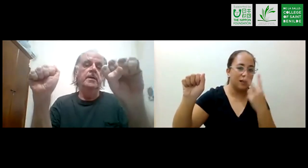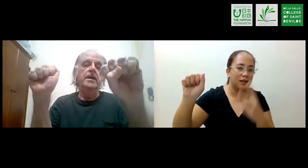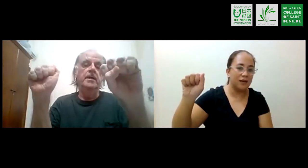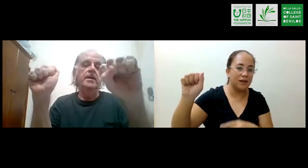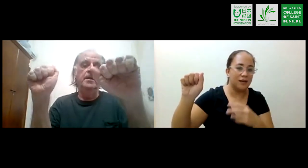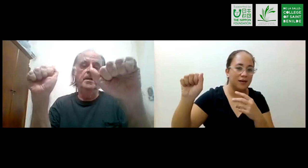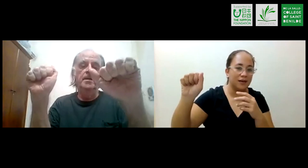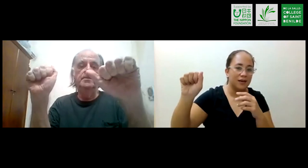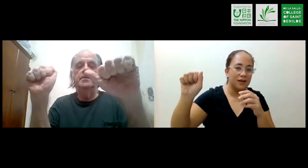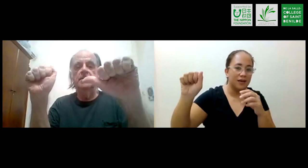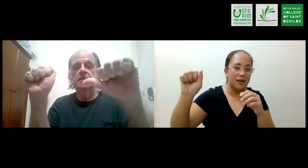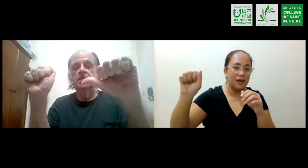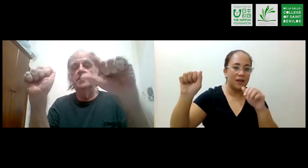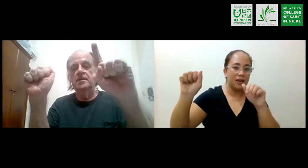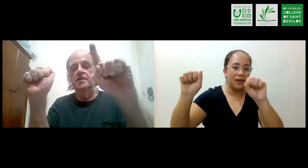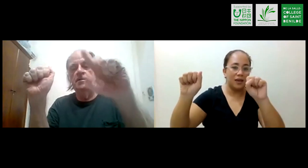sorry, A, S,